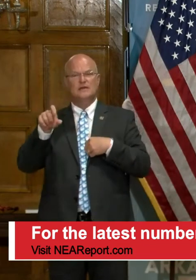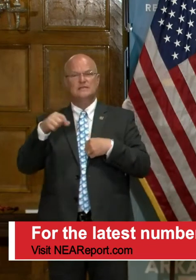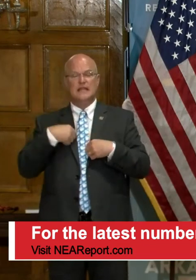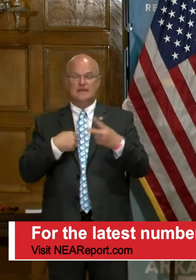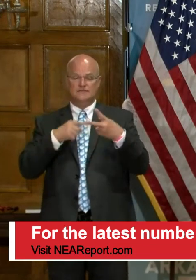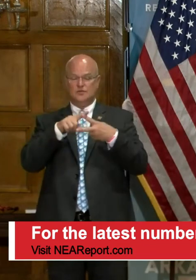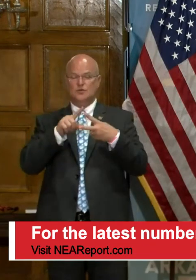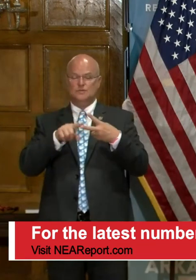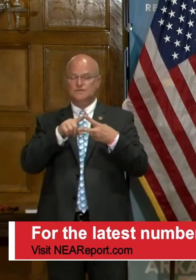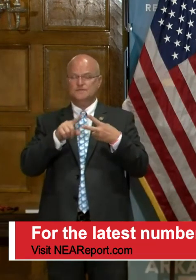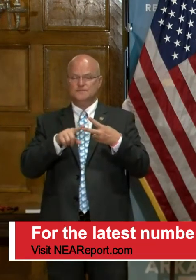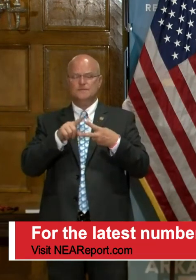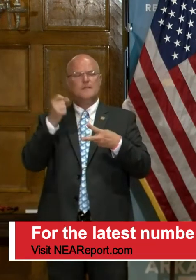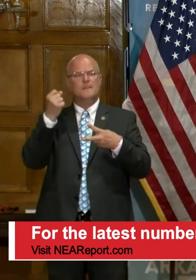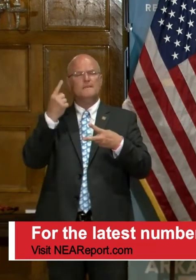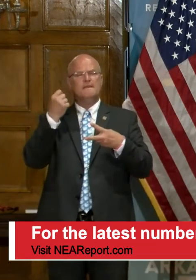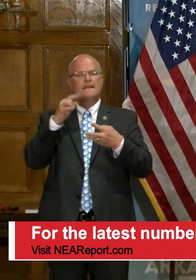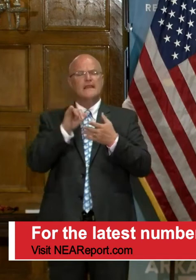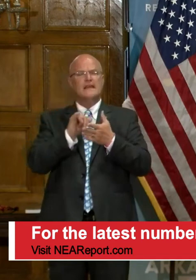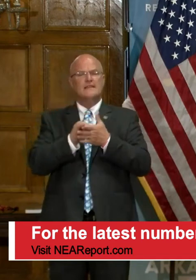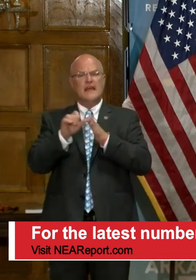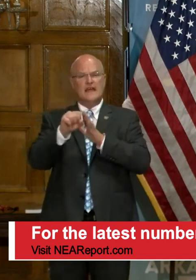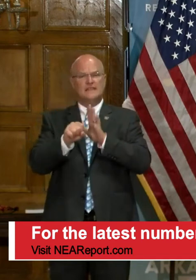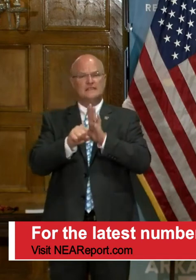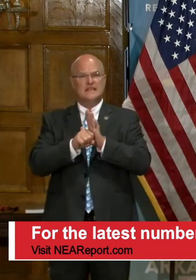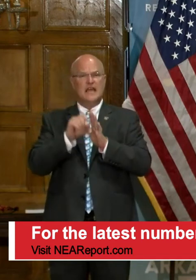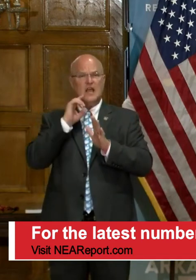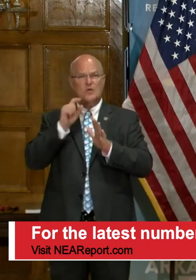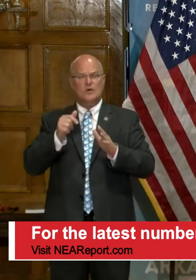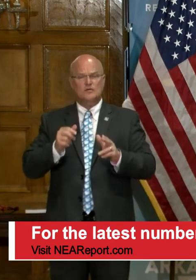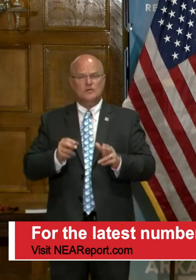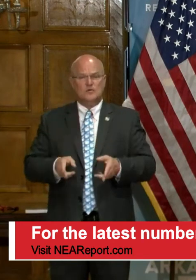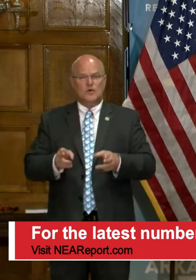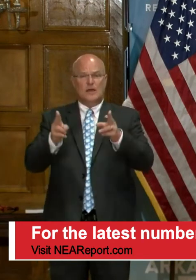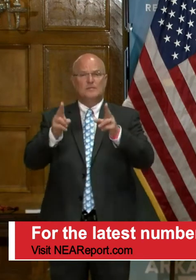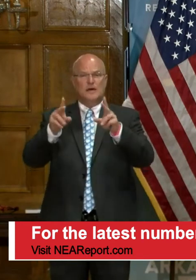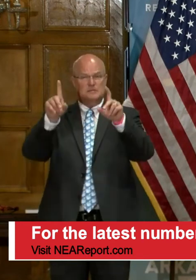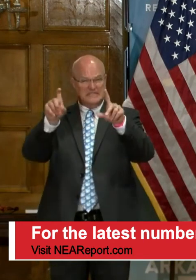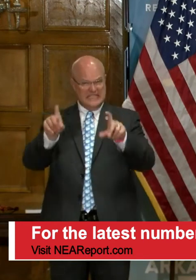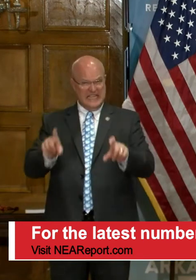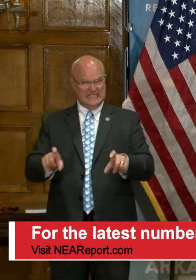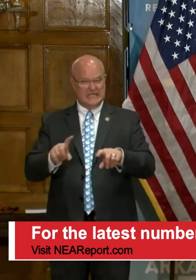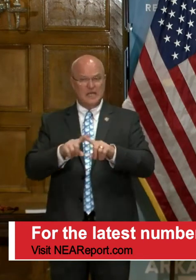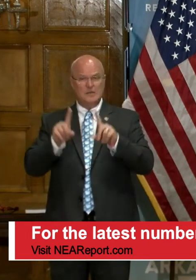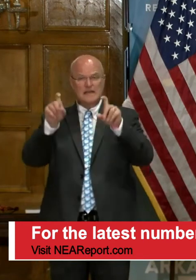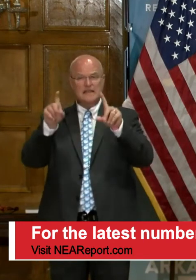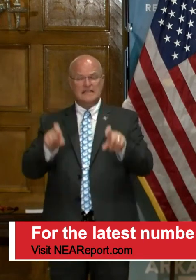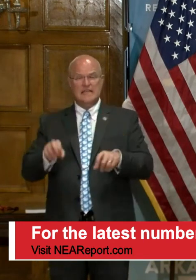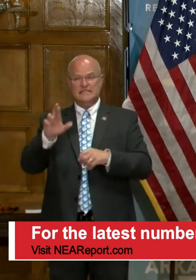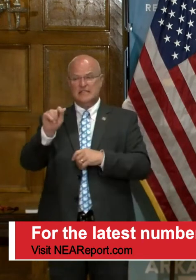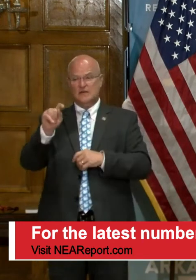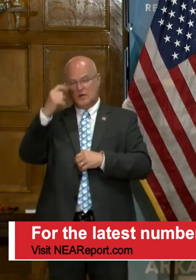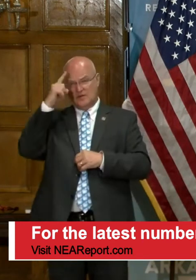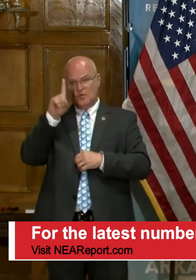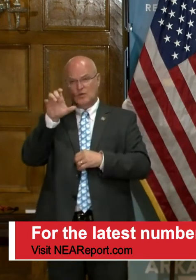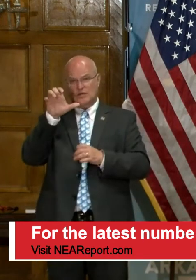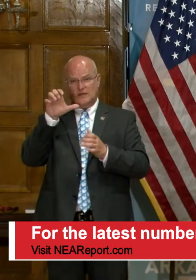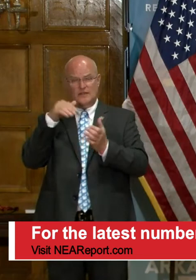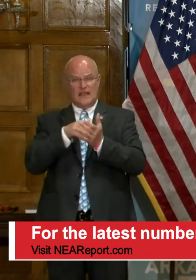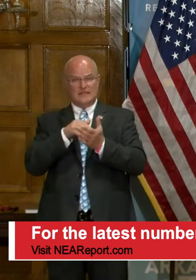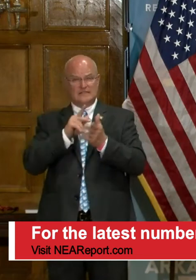have two. I understand that the state is going to ramp up testing. However, the testing rate per